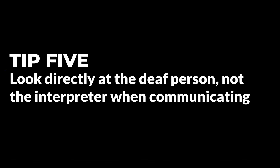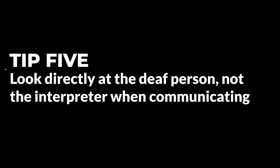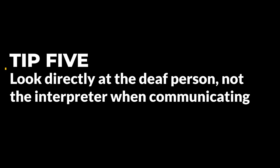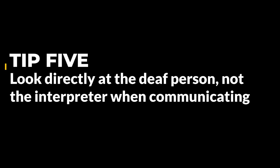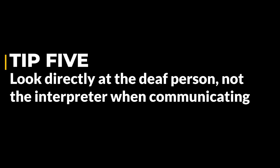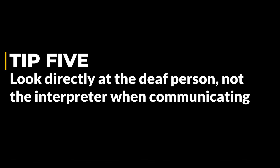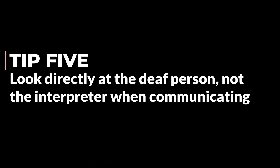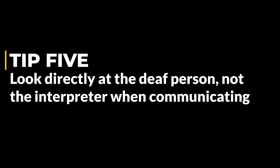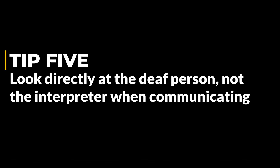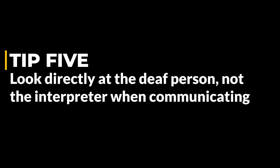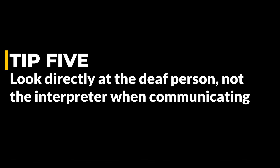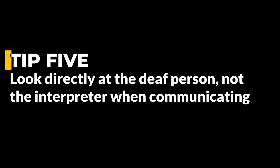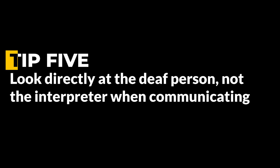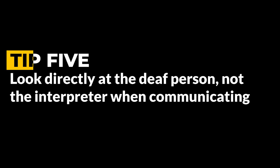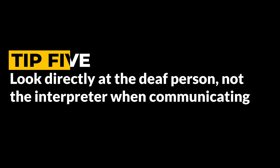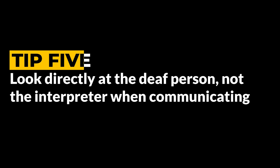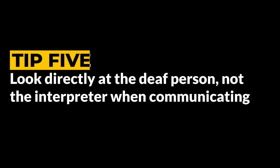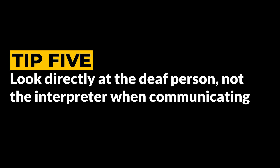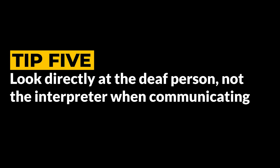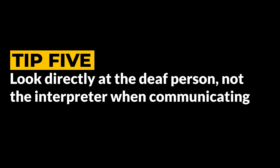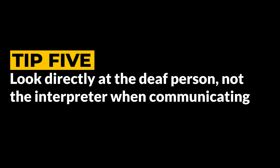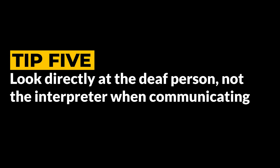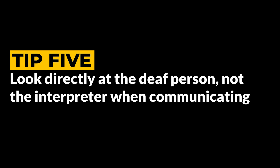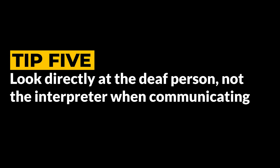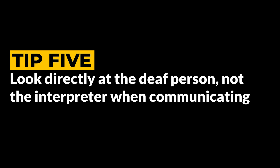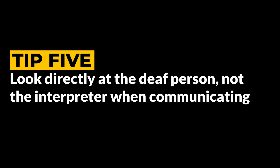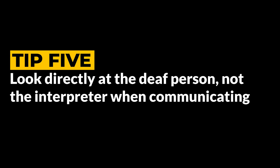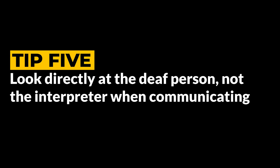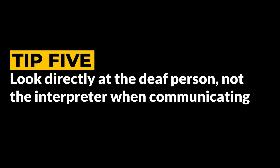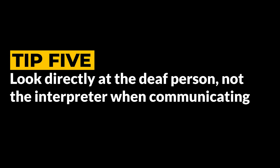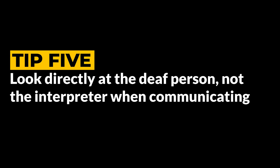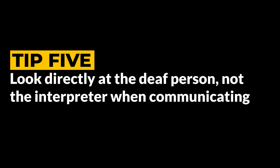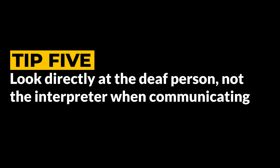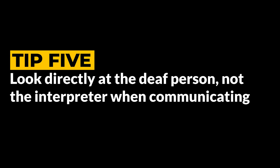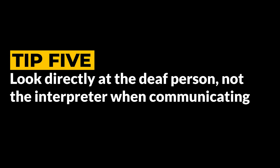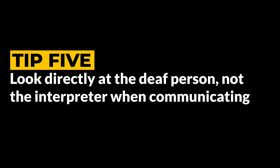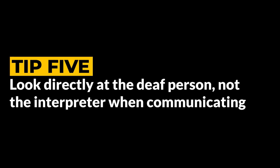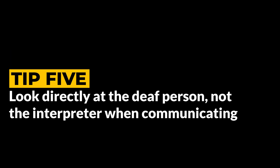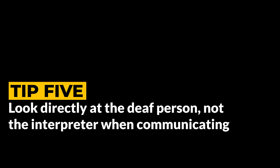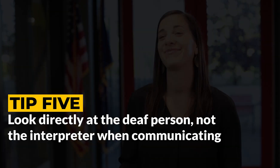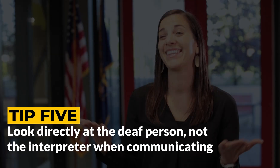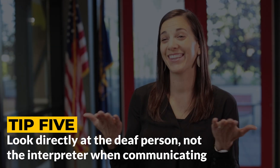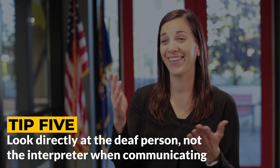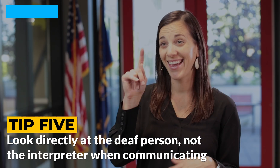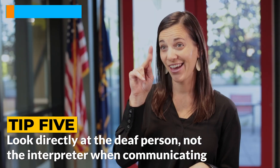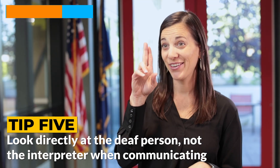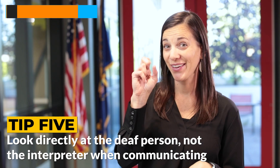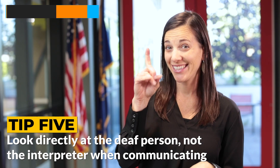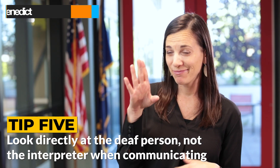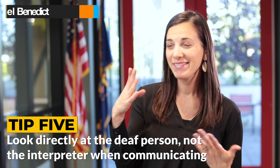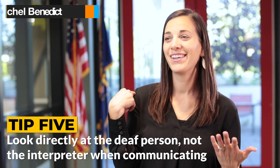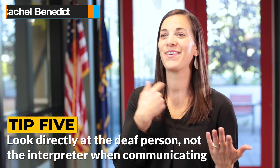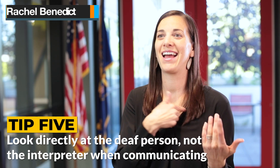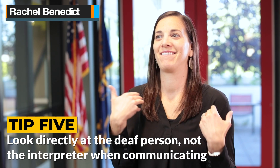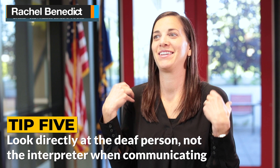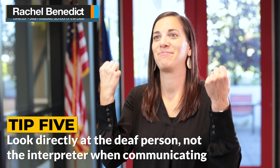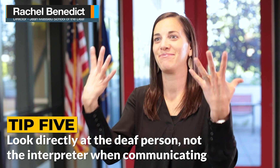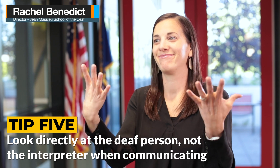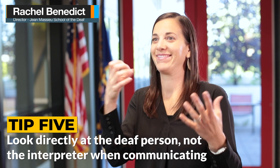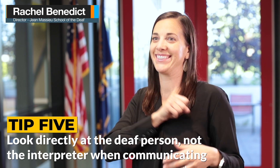Tip 5. Look directly at the deaf person, not the interpreter, when communicating. Here at USDB, we